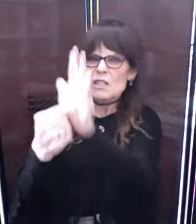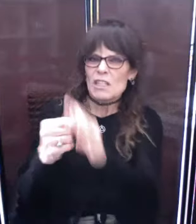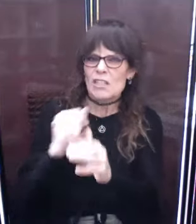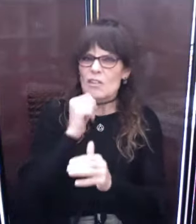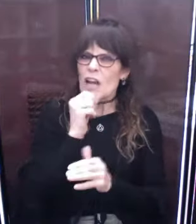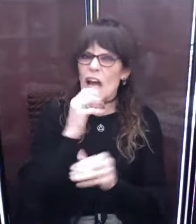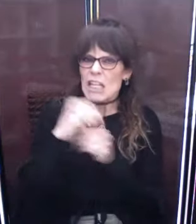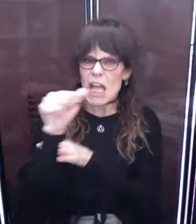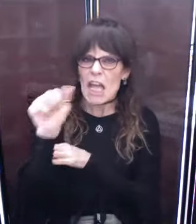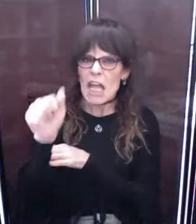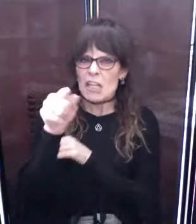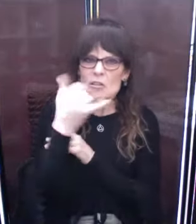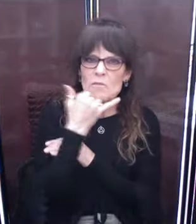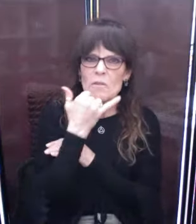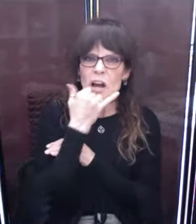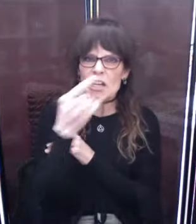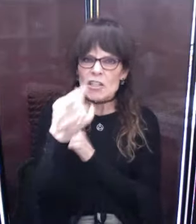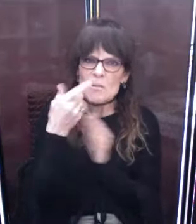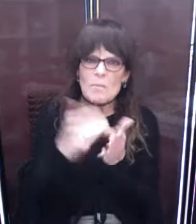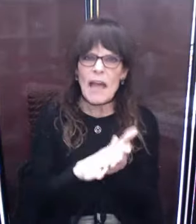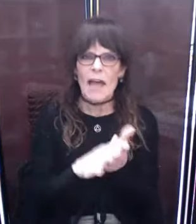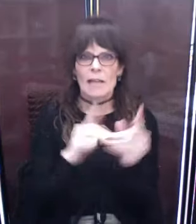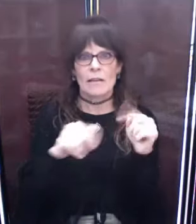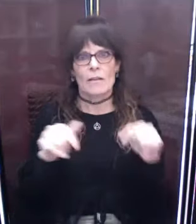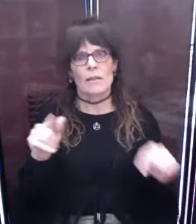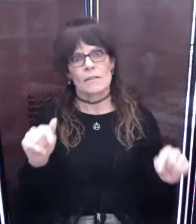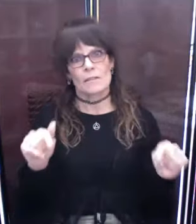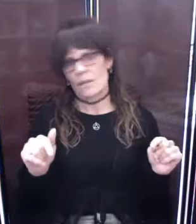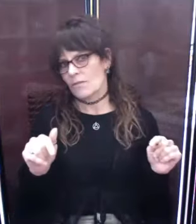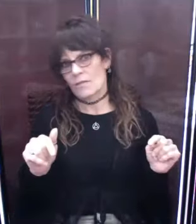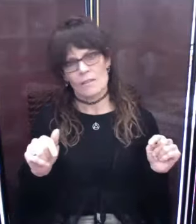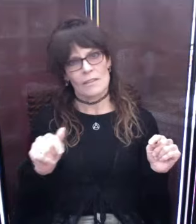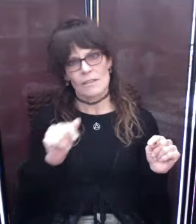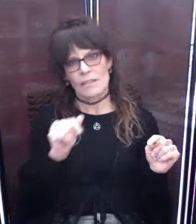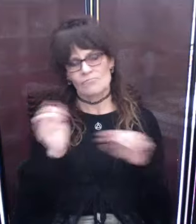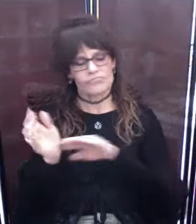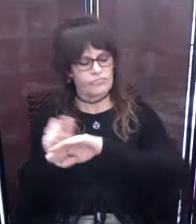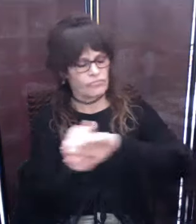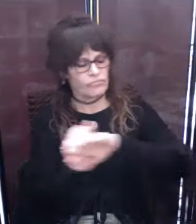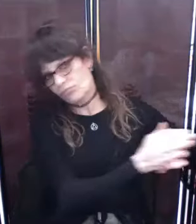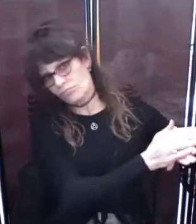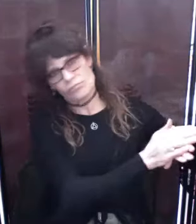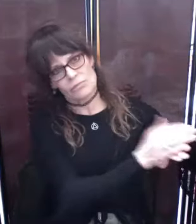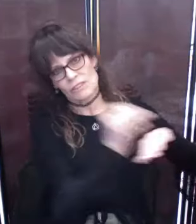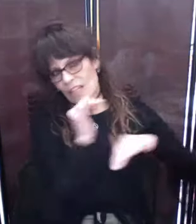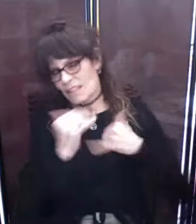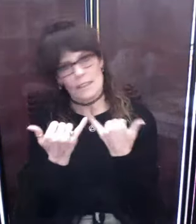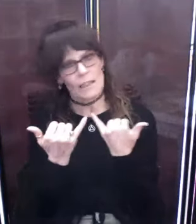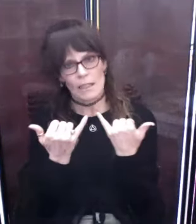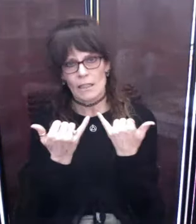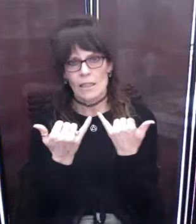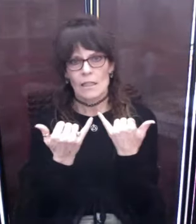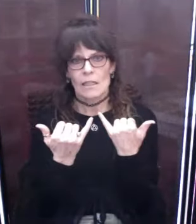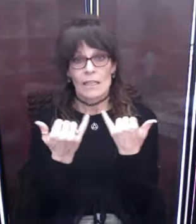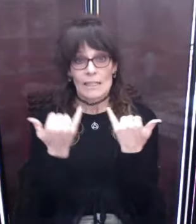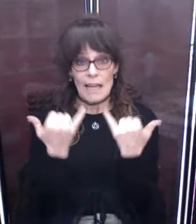you're wrong and it's bad and all that stuff. And that's not what I do anymore. That's not the message that I carry. I am what I now refer to as a big book